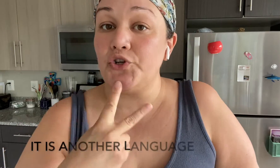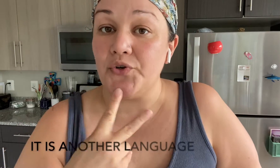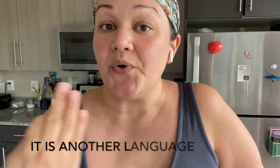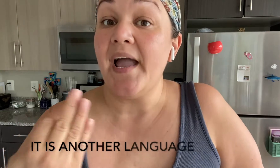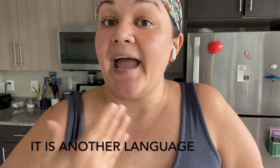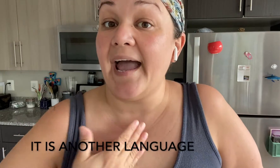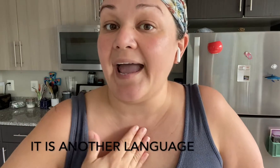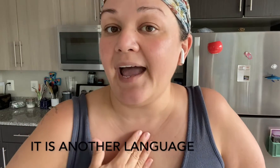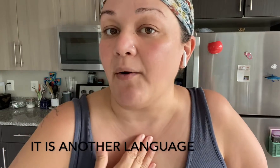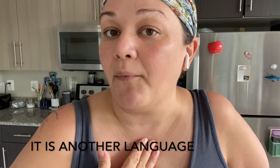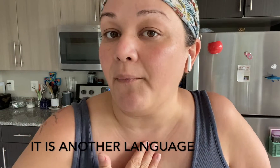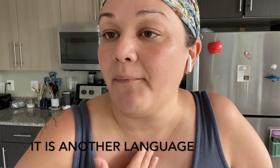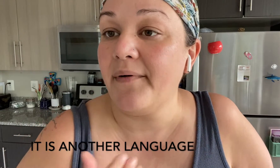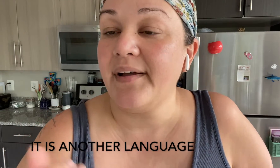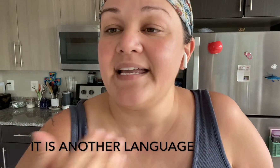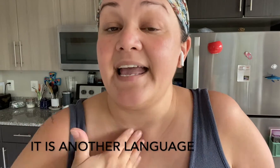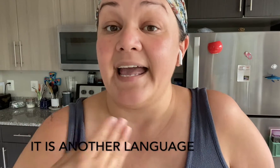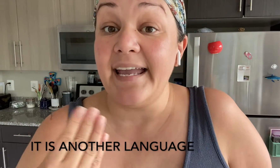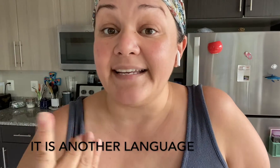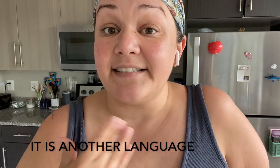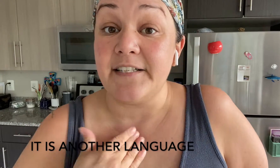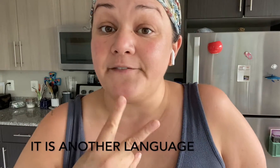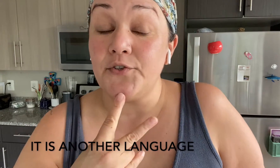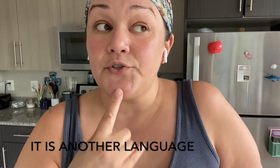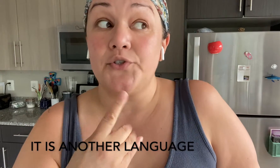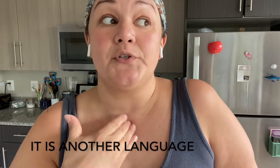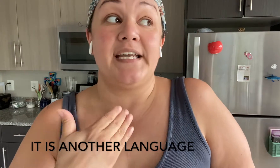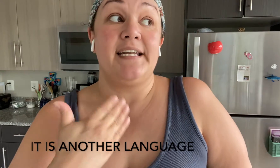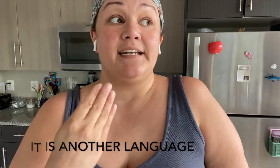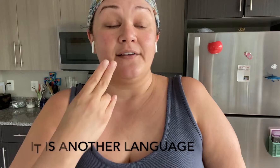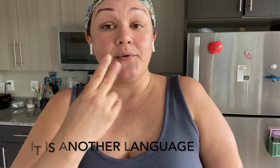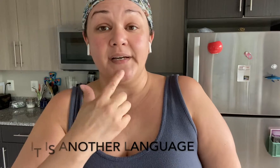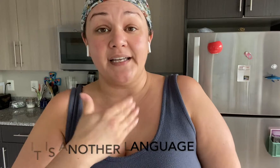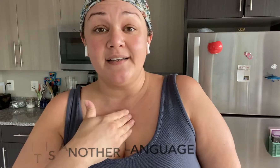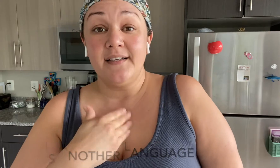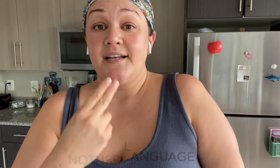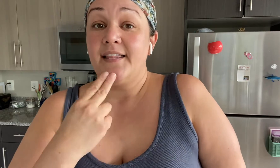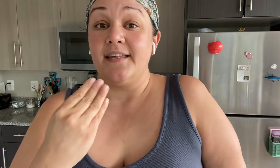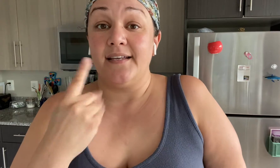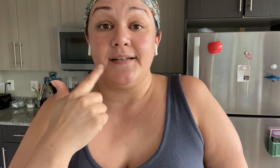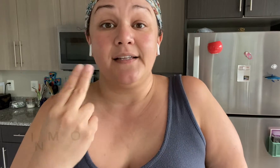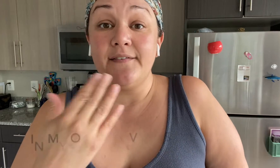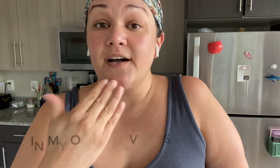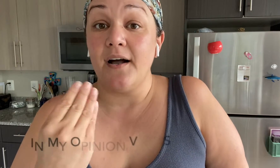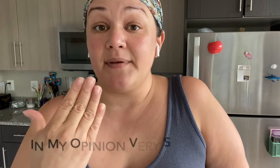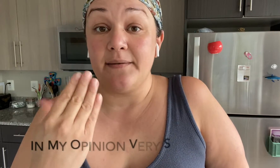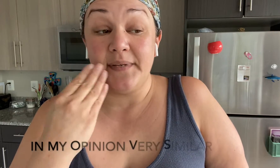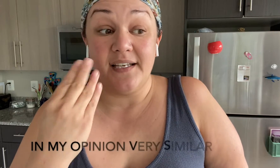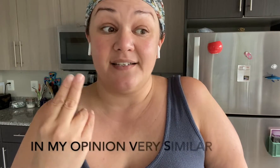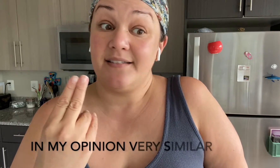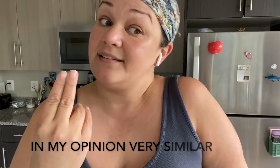you how. And if you do it another way, then leave a comment because